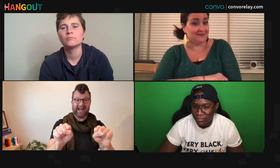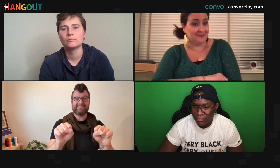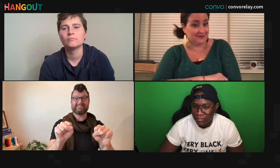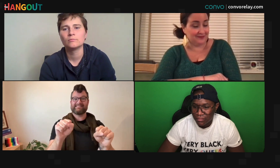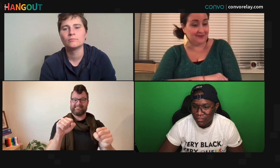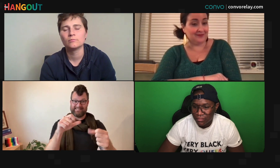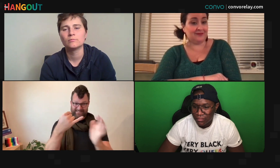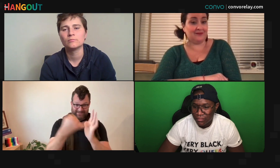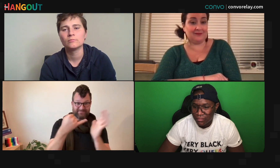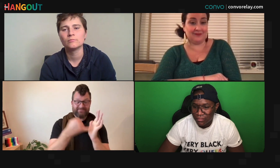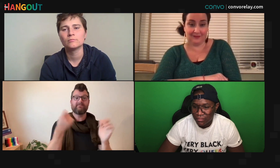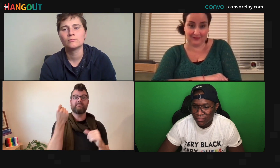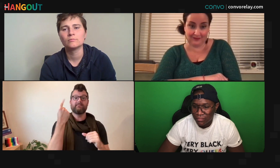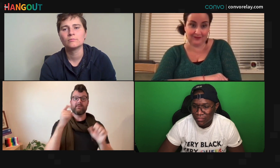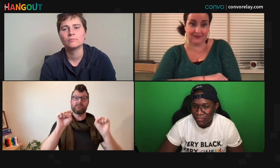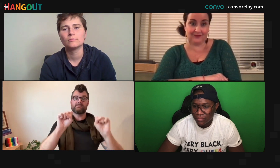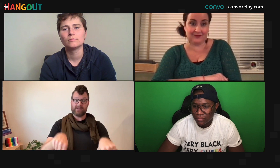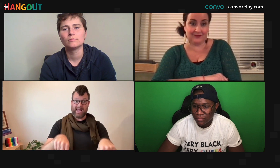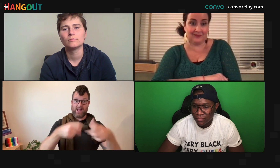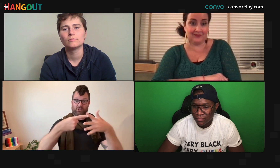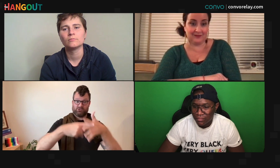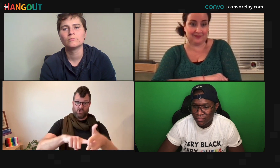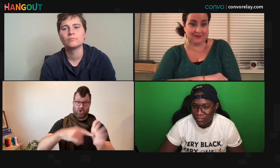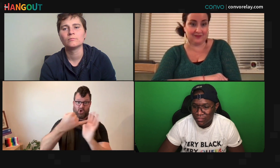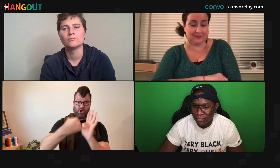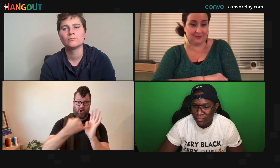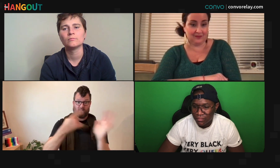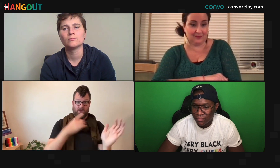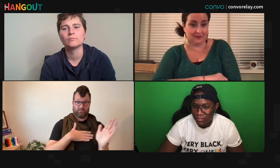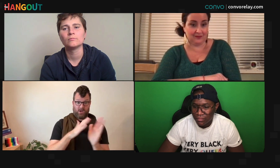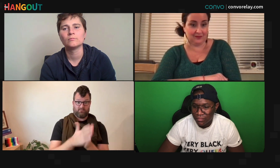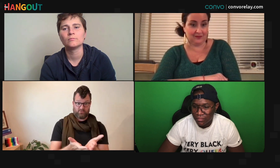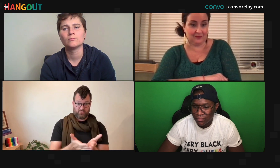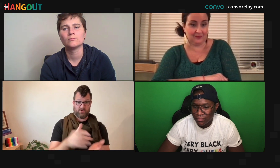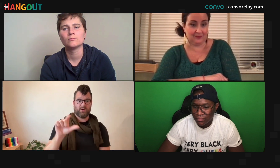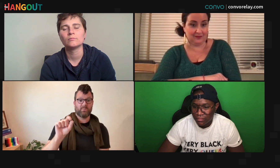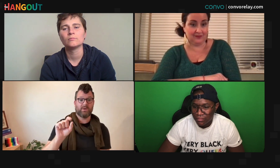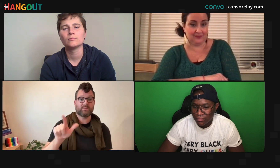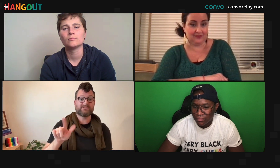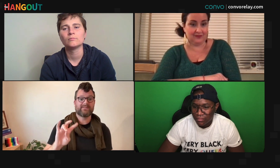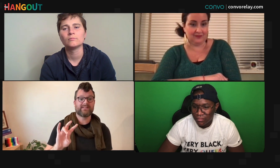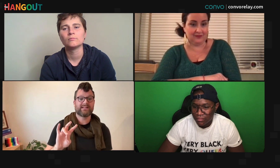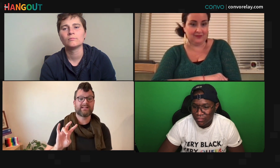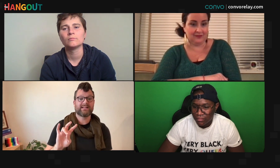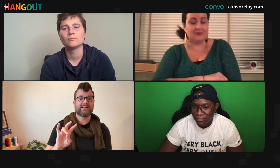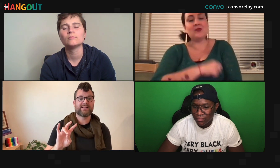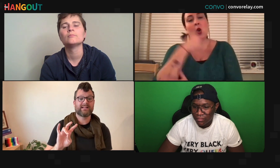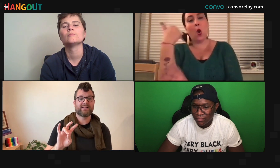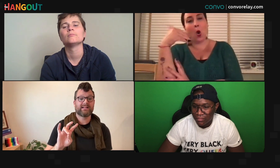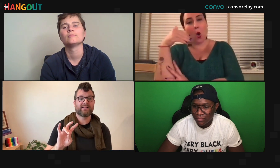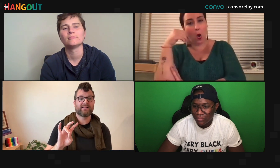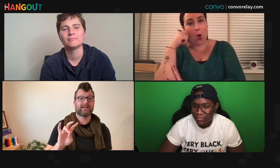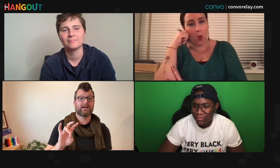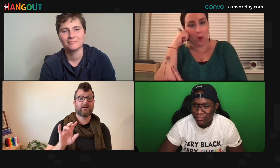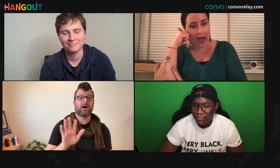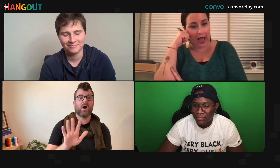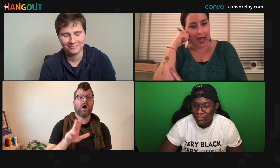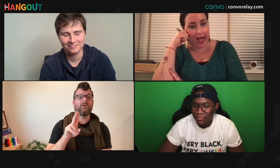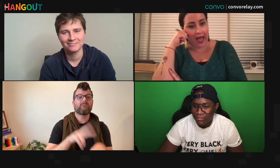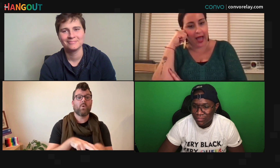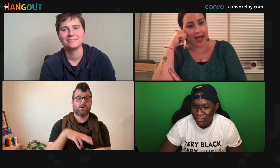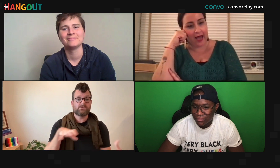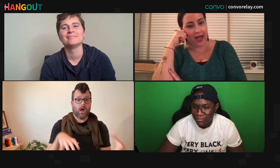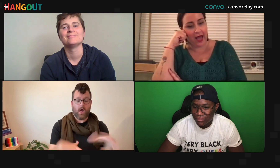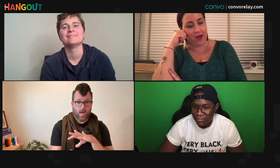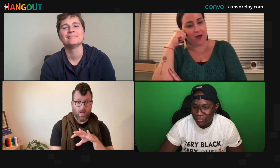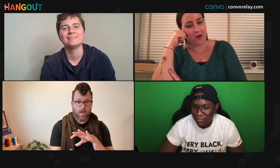there were 2 deaf people who said, yes, they would do the illustration piece and they could start doing it in 2027.